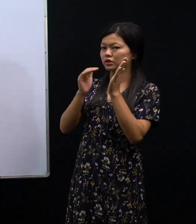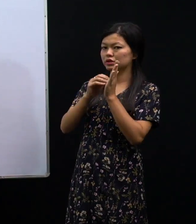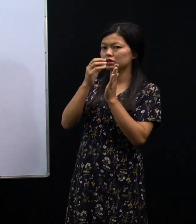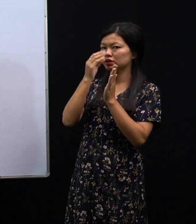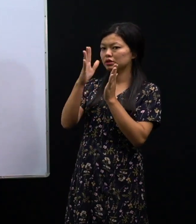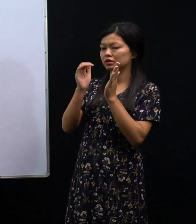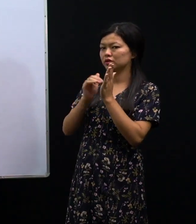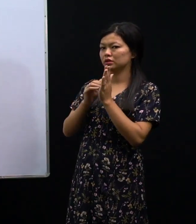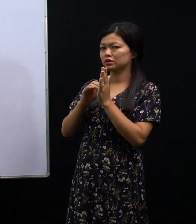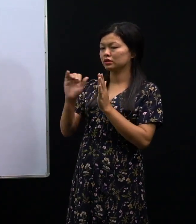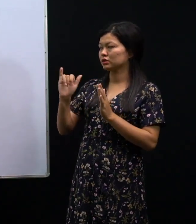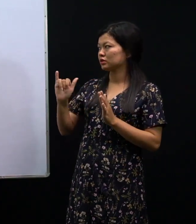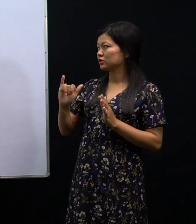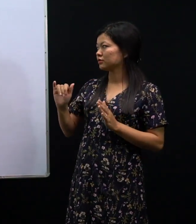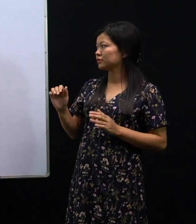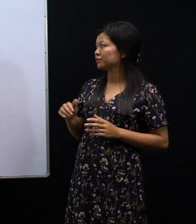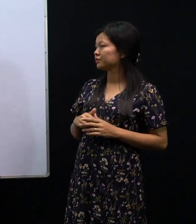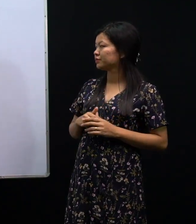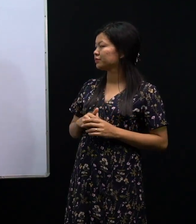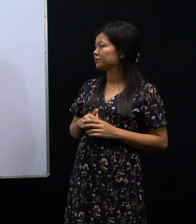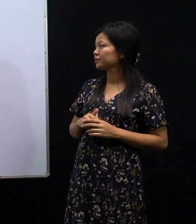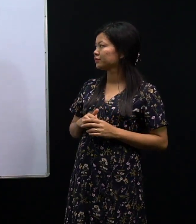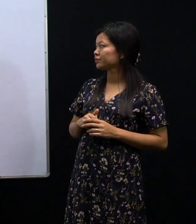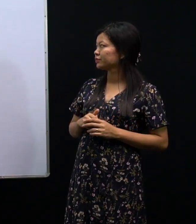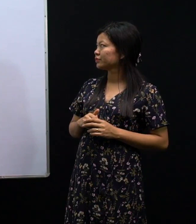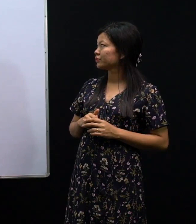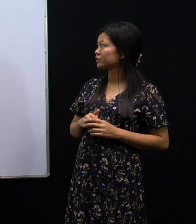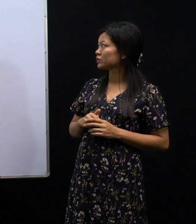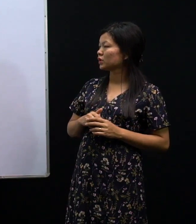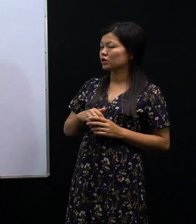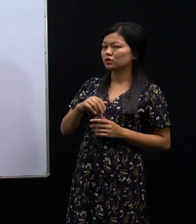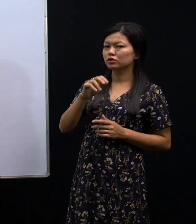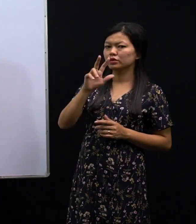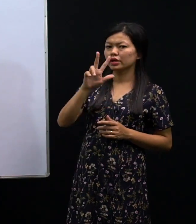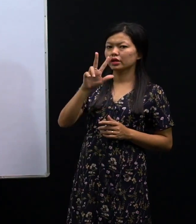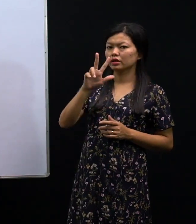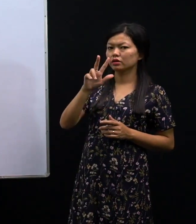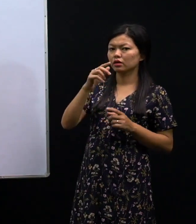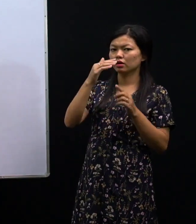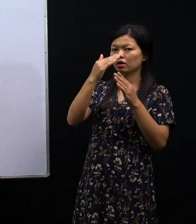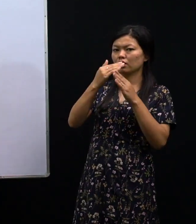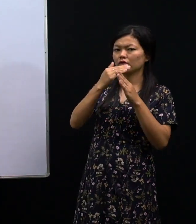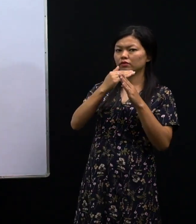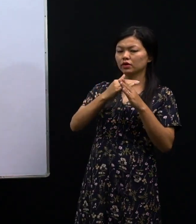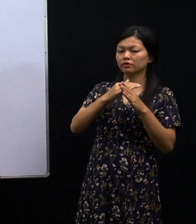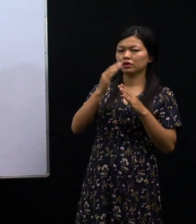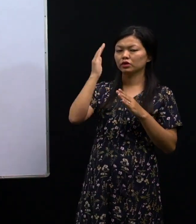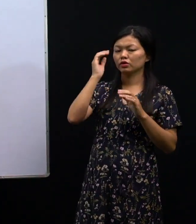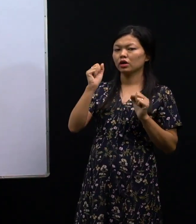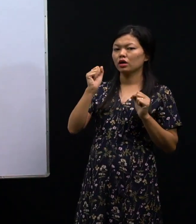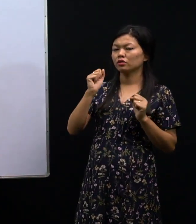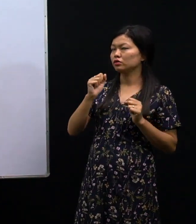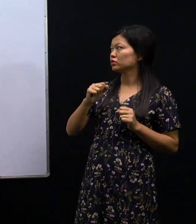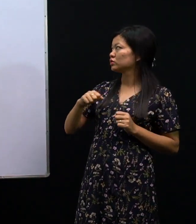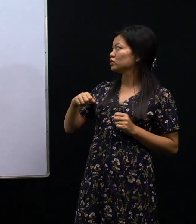8. That is a very important question. So what we'll do here, you take LCM 8. 2, 4, 2,